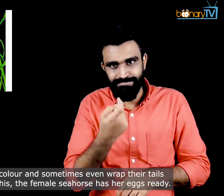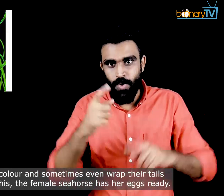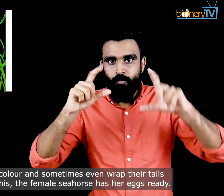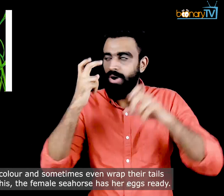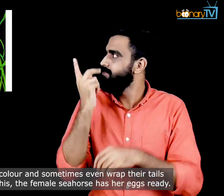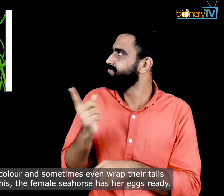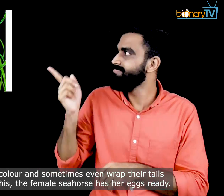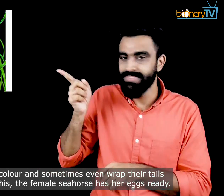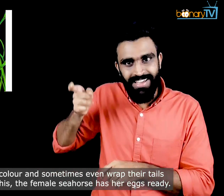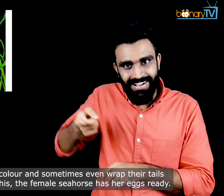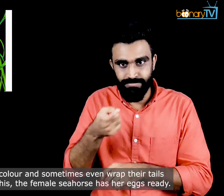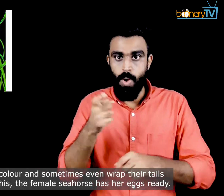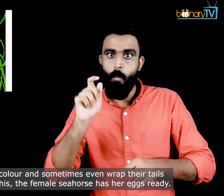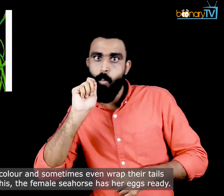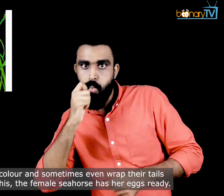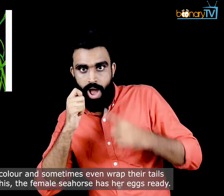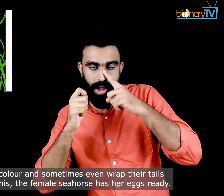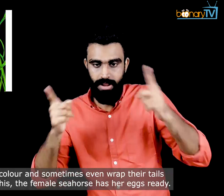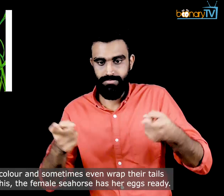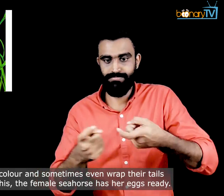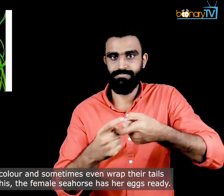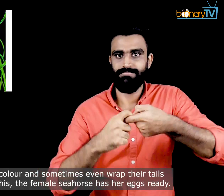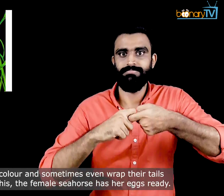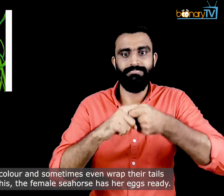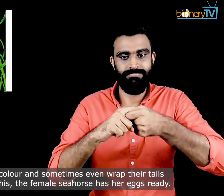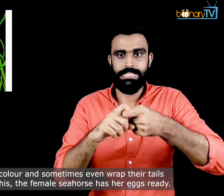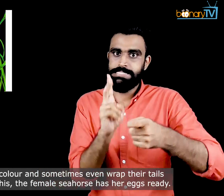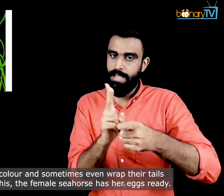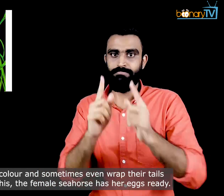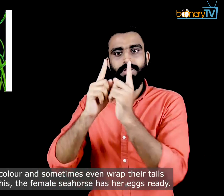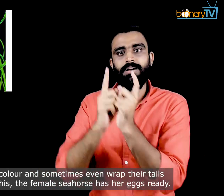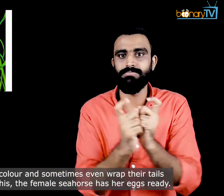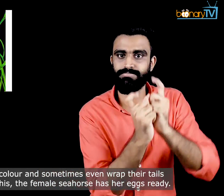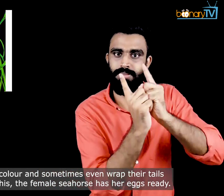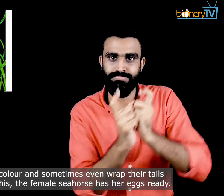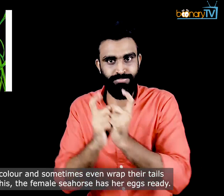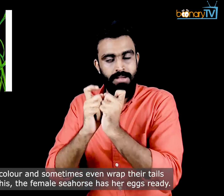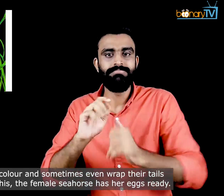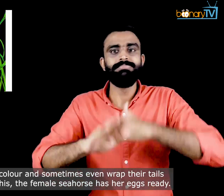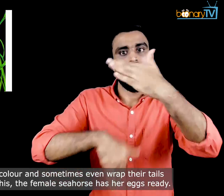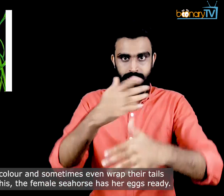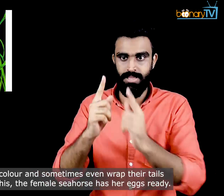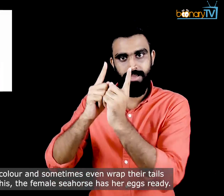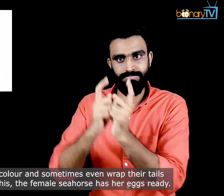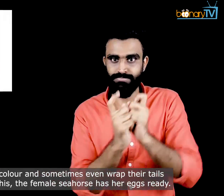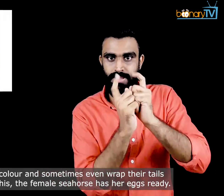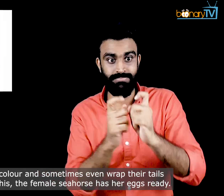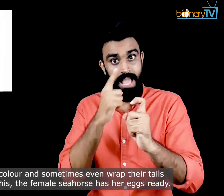tails together. After this, the female seahorse has